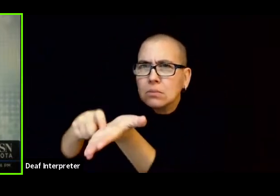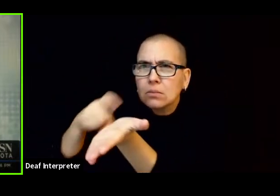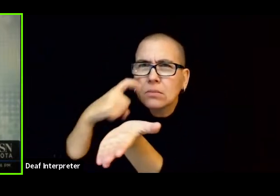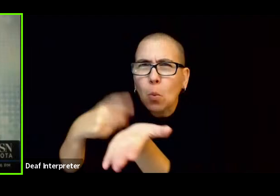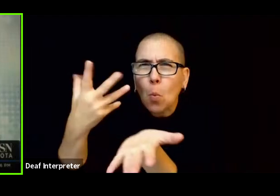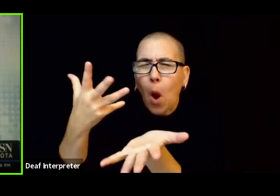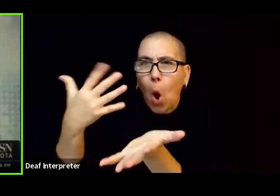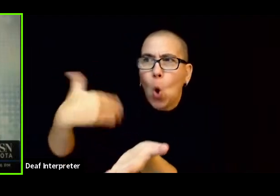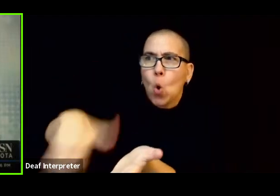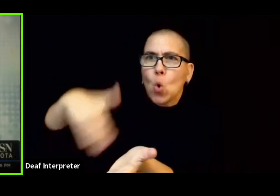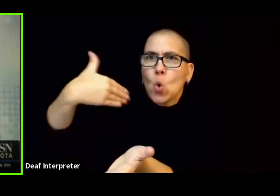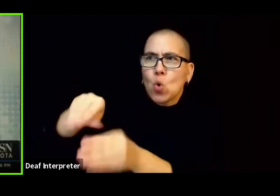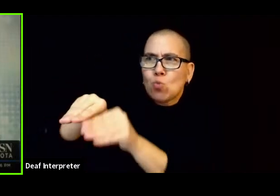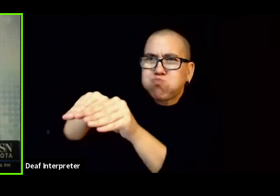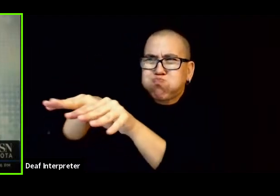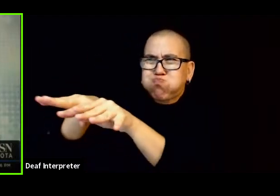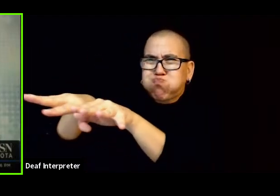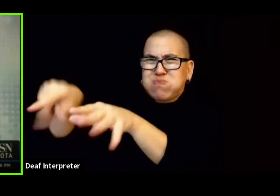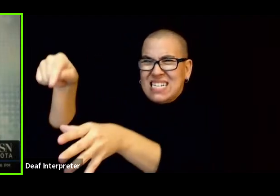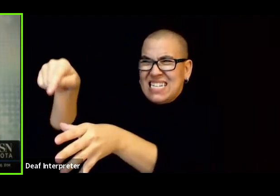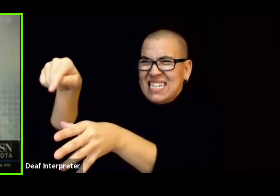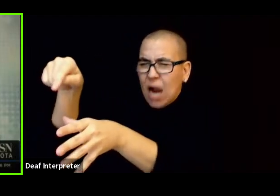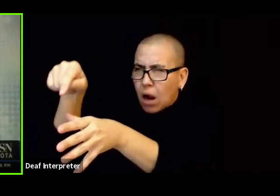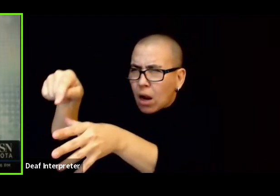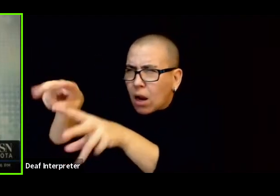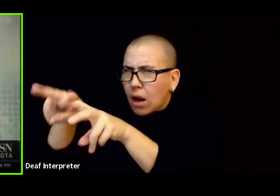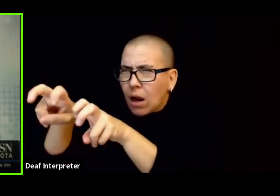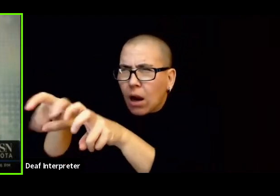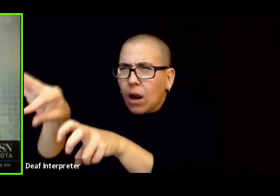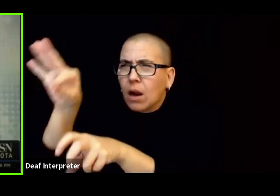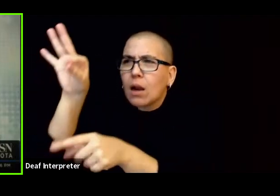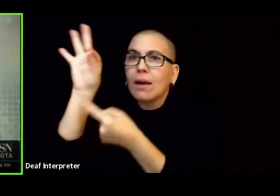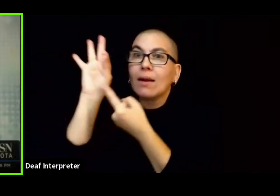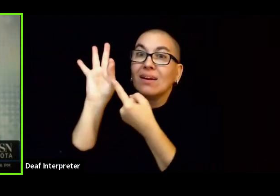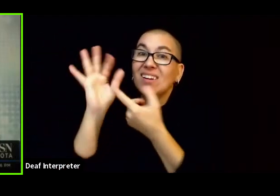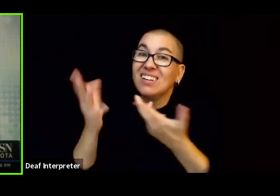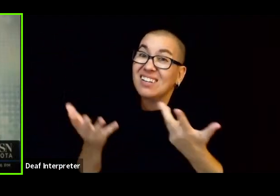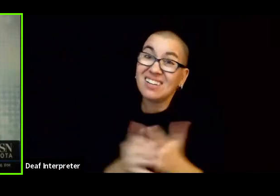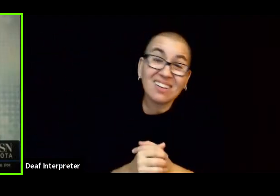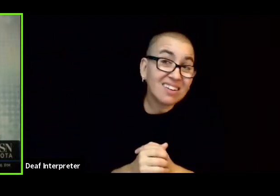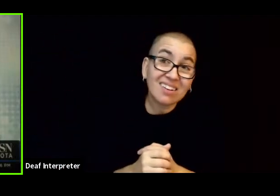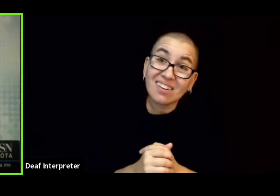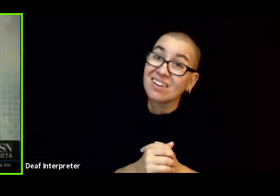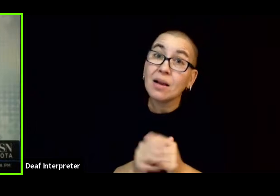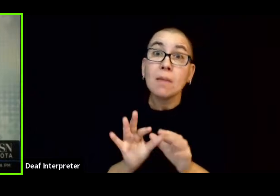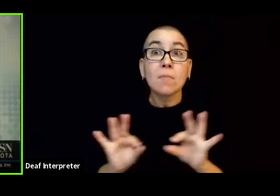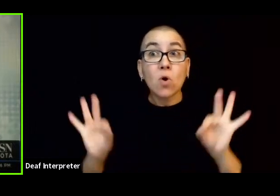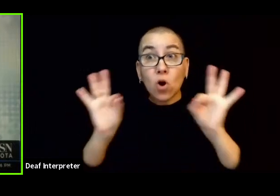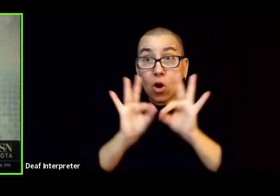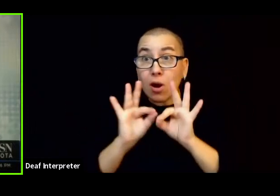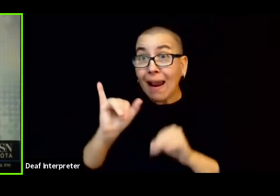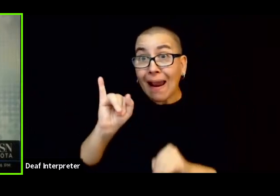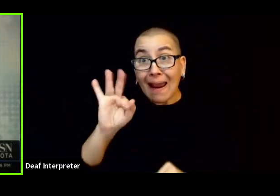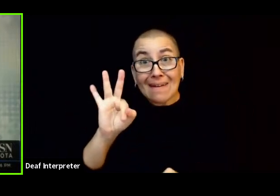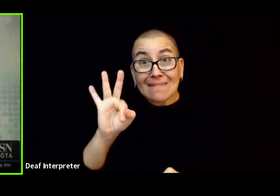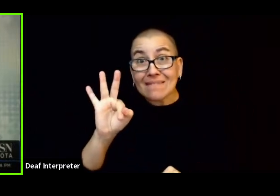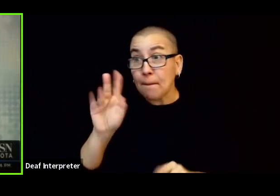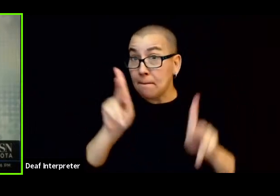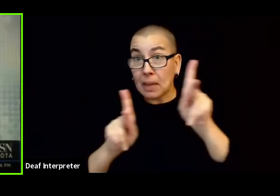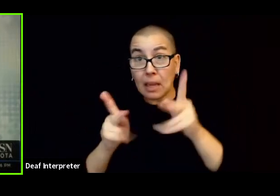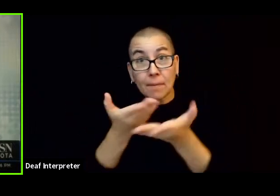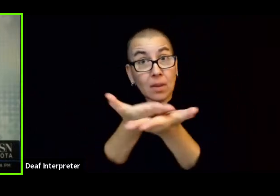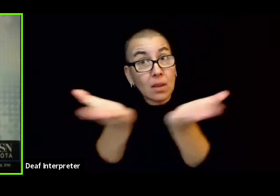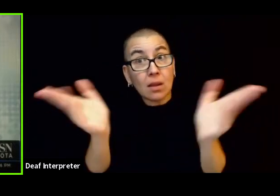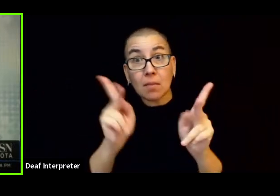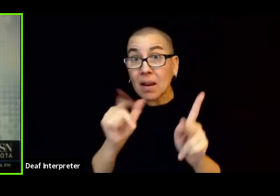approaches. And you raise a fundamentally important question. If people aren't following the current rules, what kind of